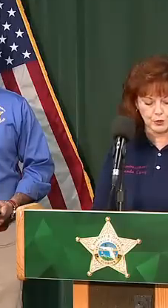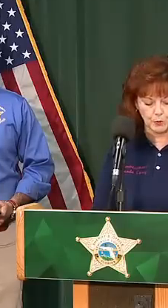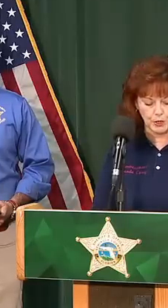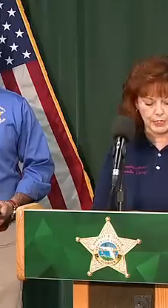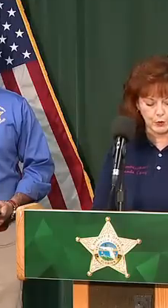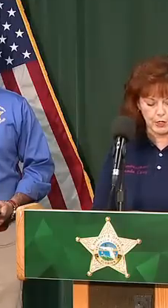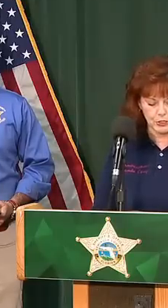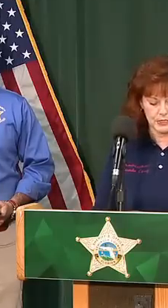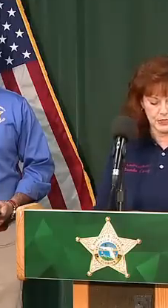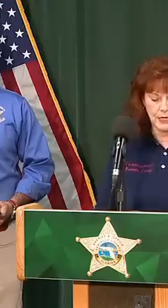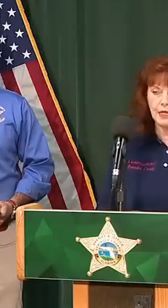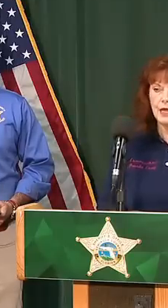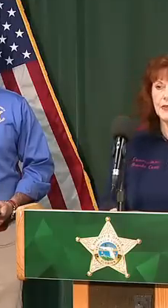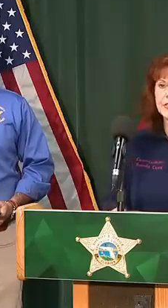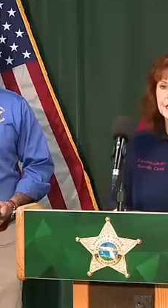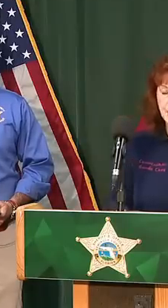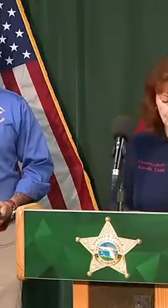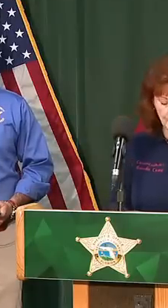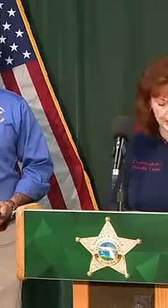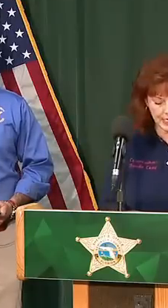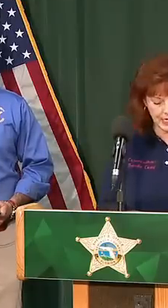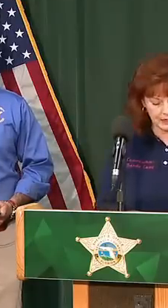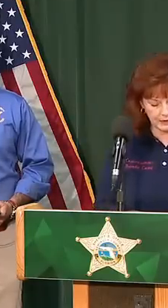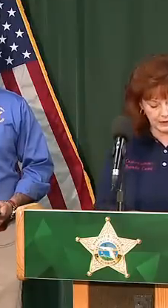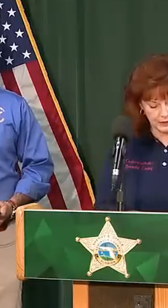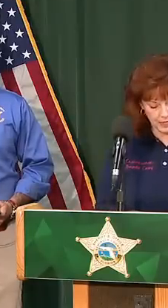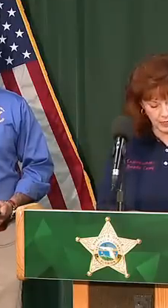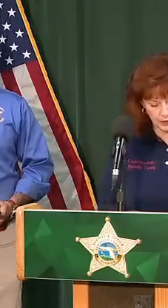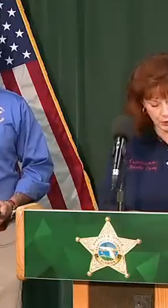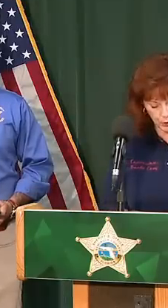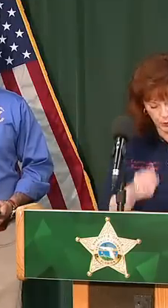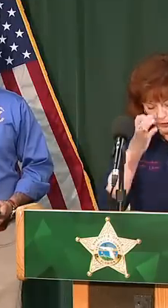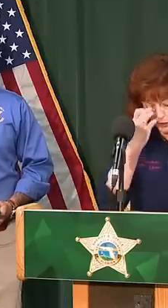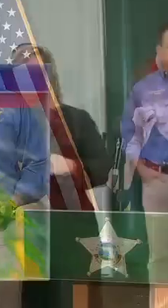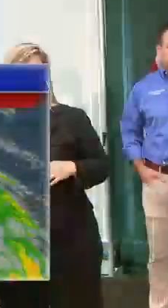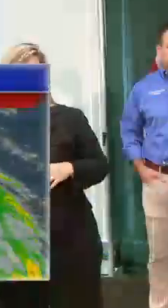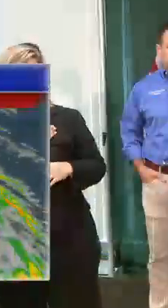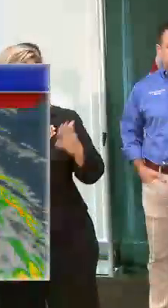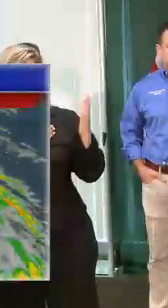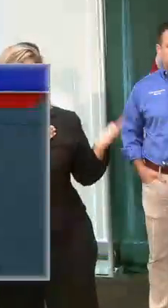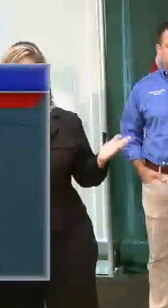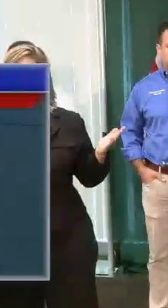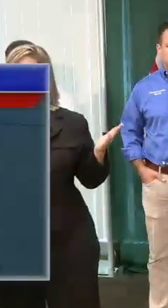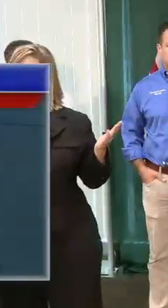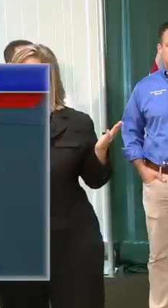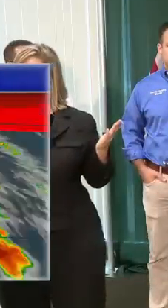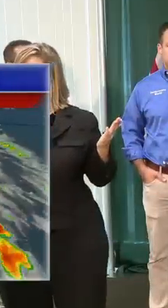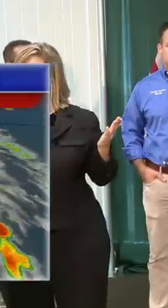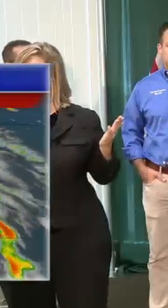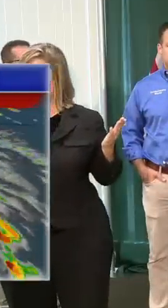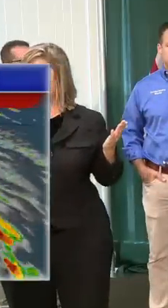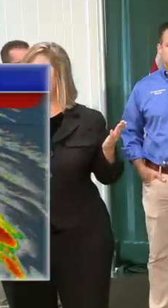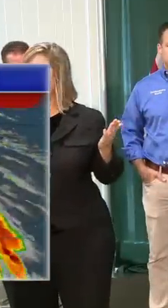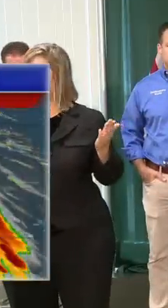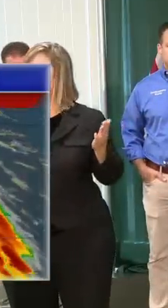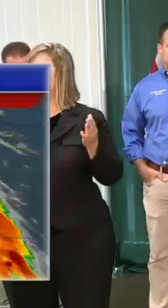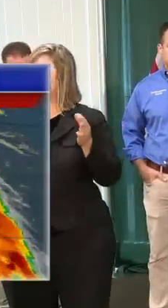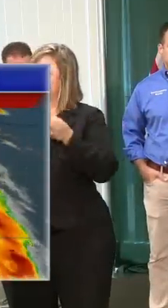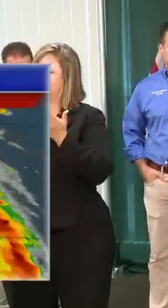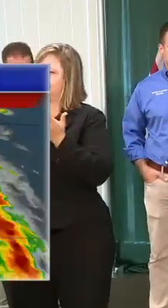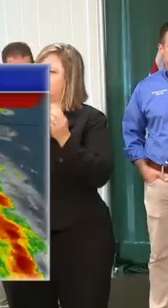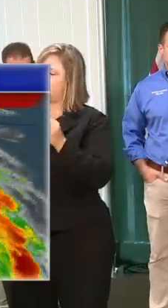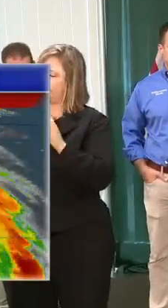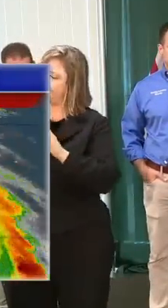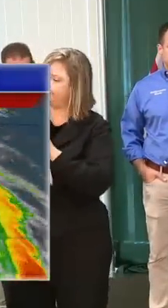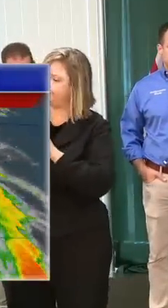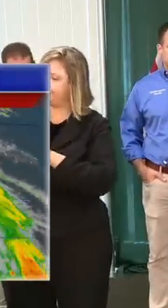407-665-0000 for storm-related questions. At this time, I'll ask Alan Harris, our Emergency Management Administrator, to talk about some more specifics